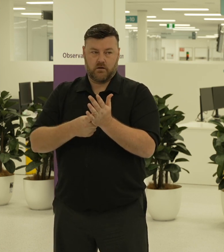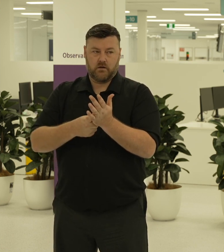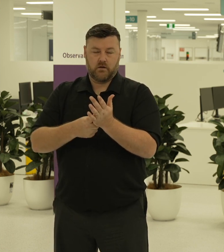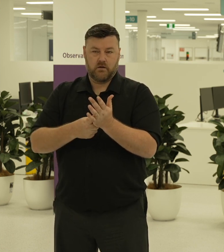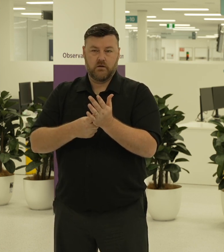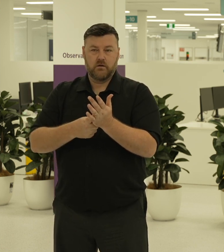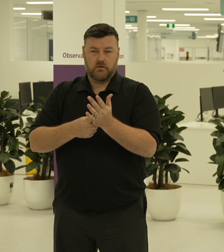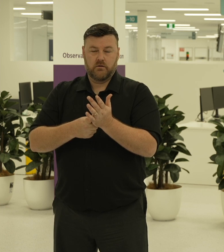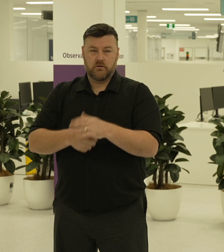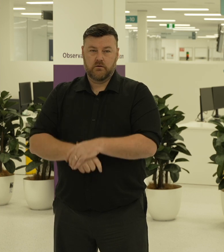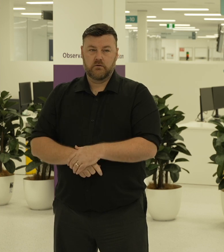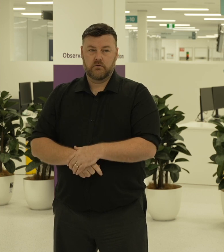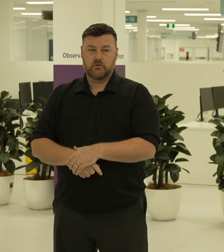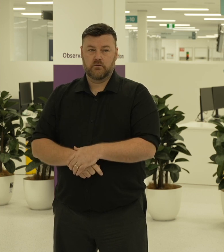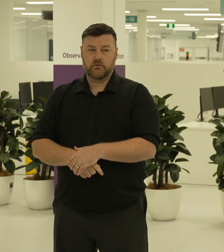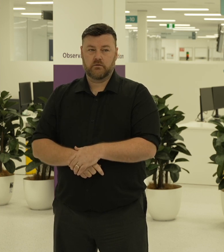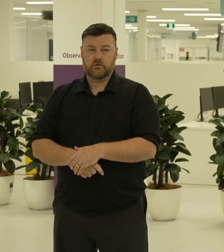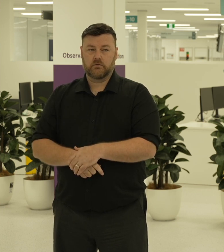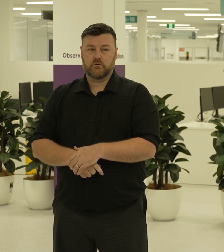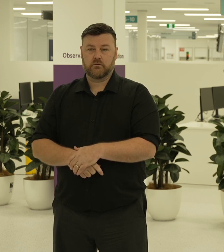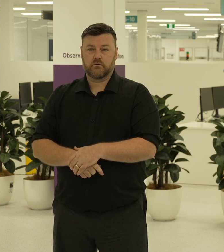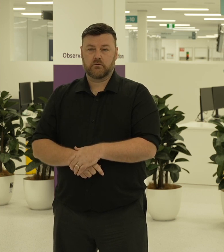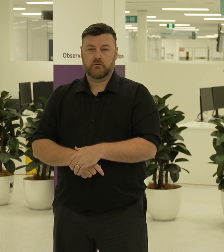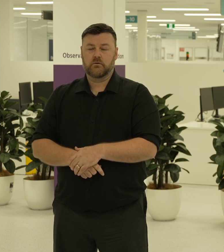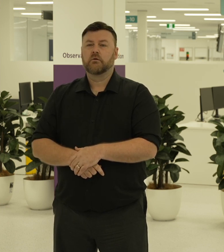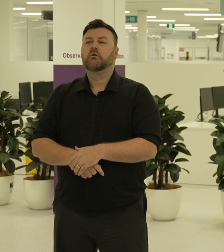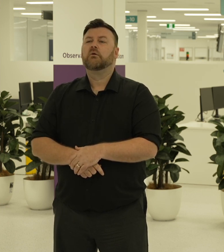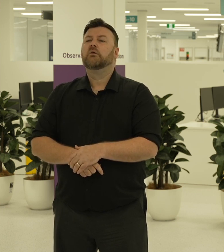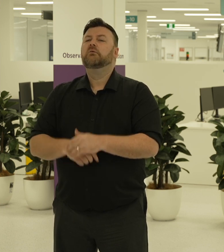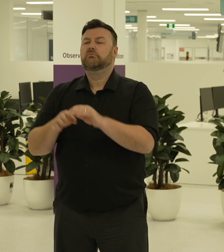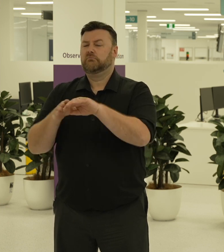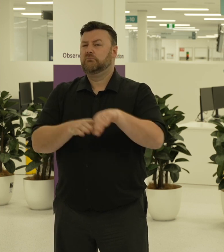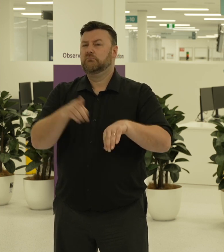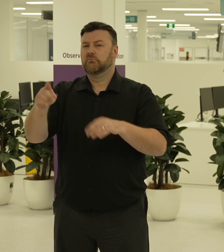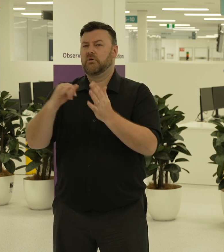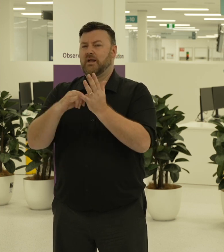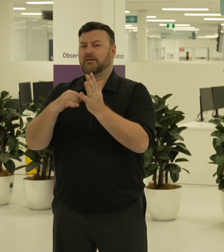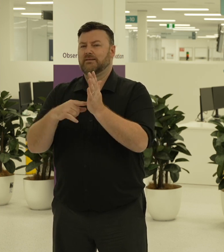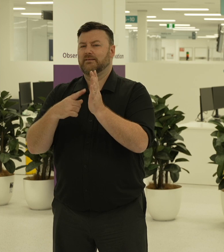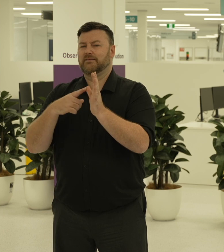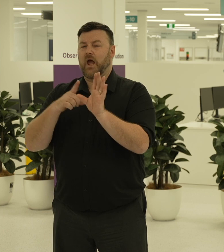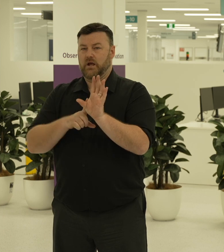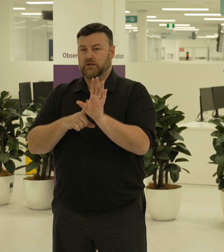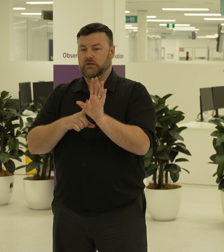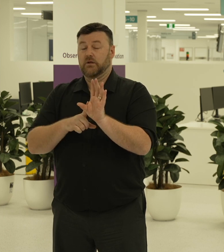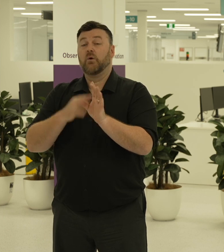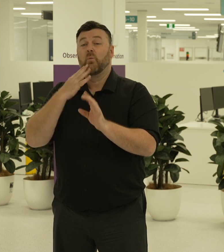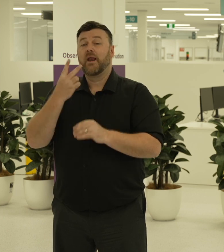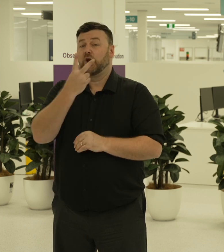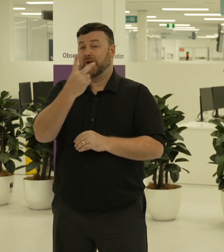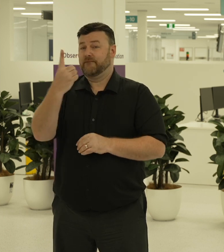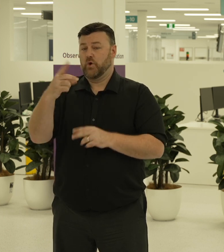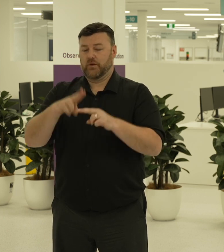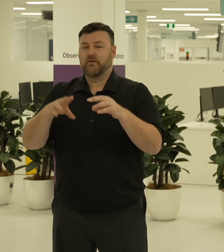that we're bringing out. Finally, in relation to the stay vouchers, they will be available come 21 February, and I'll